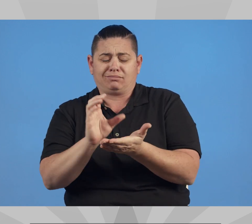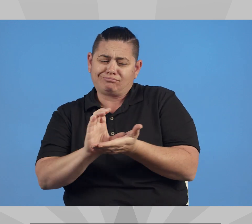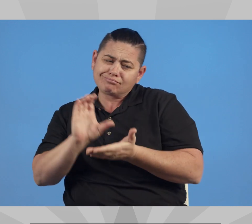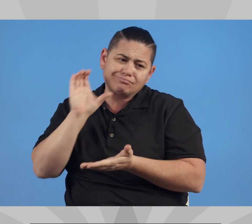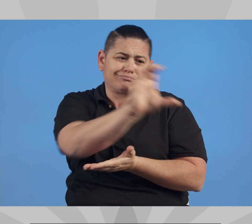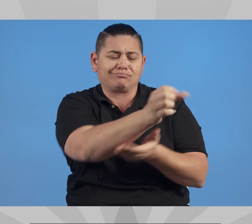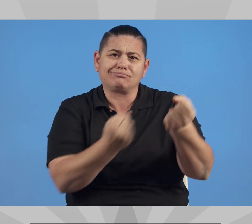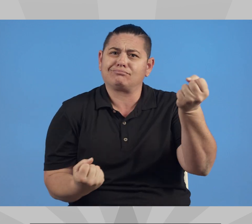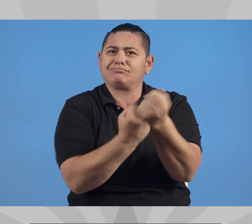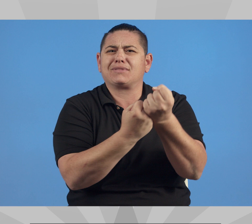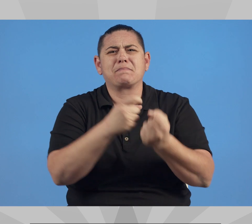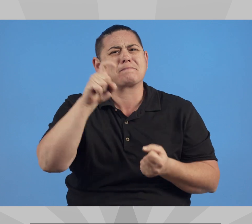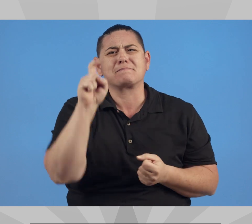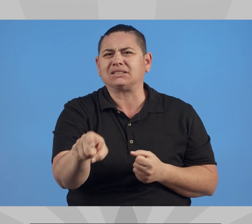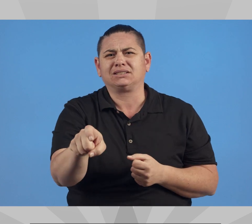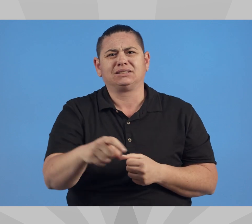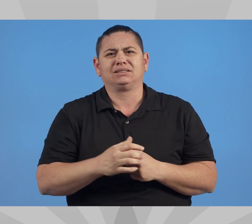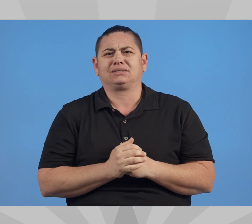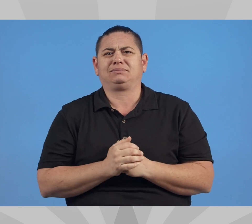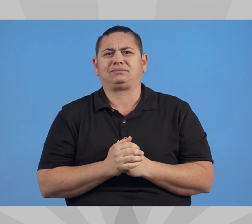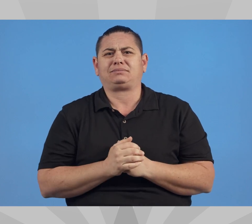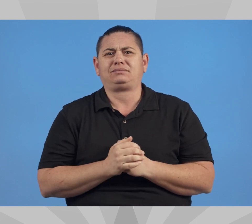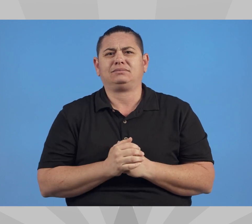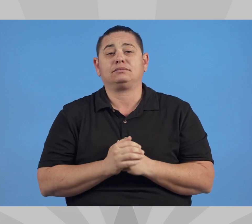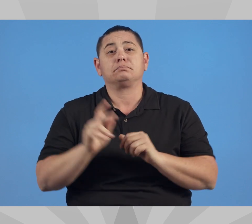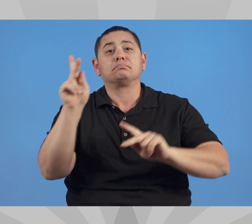We must fund our public schools.